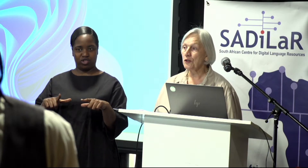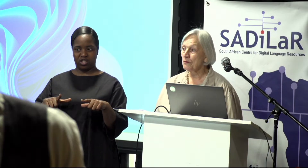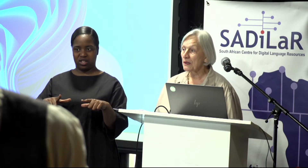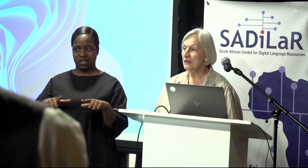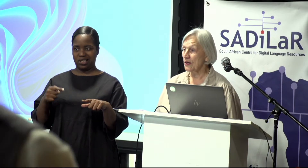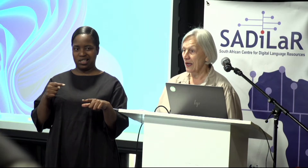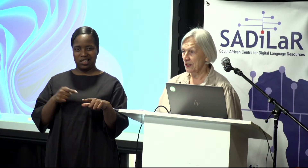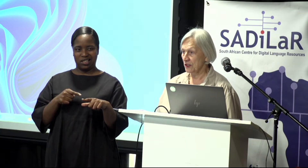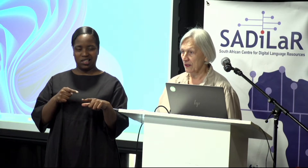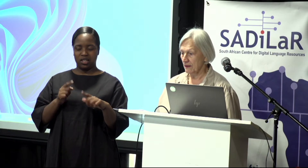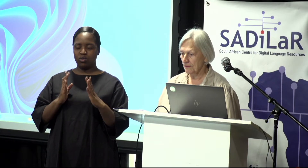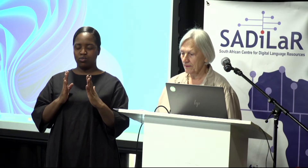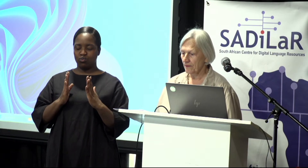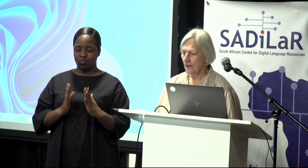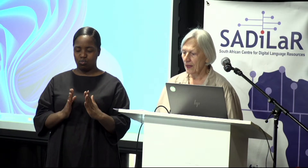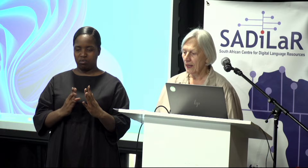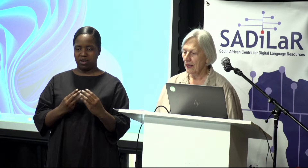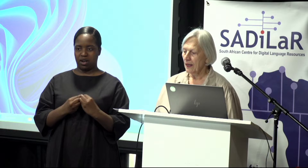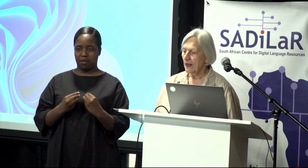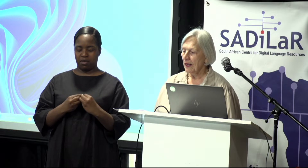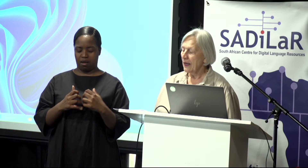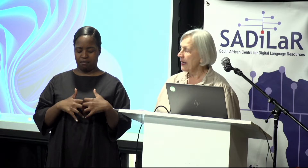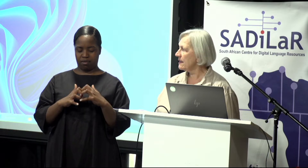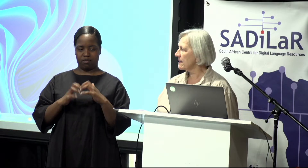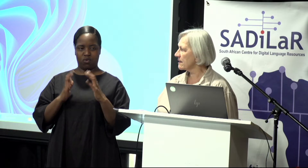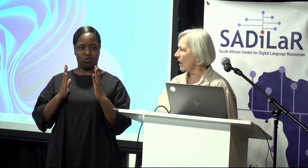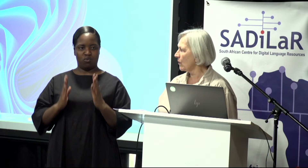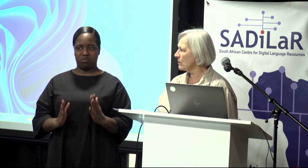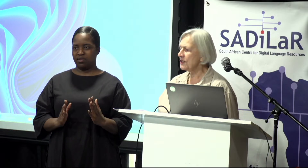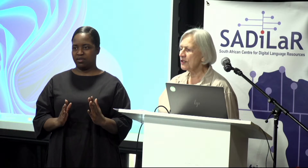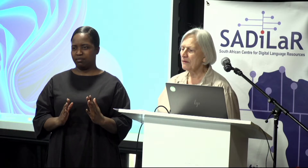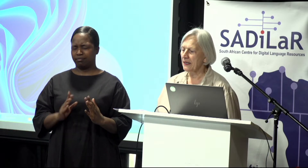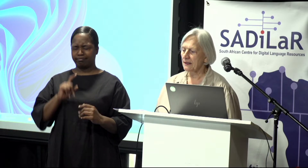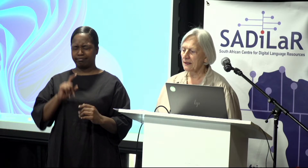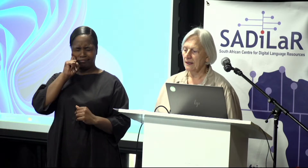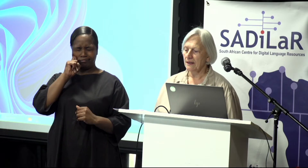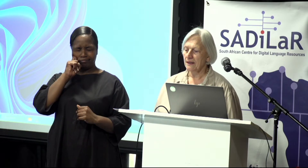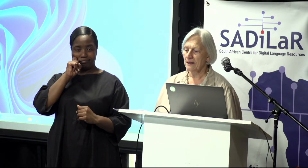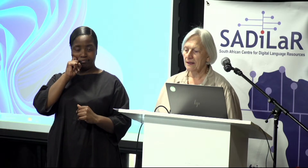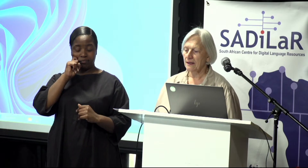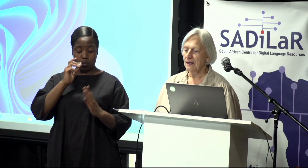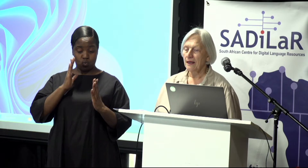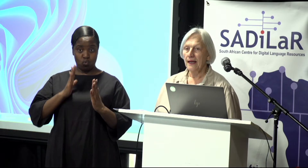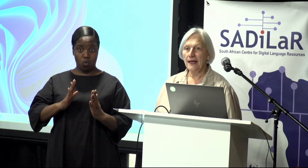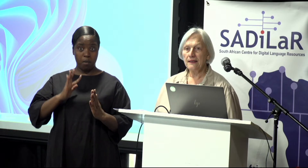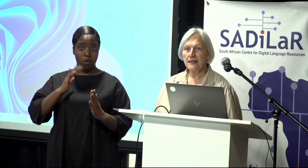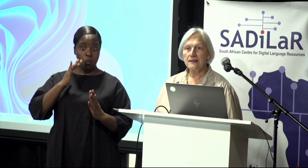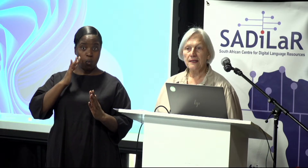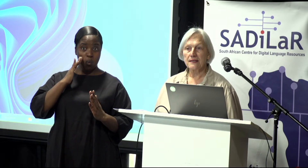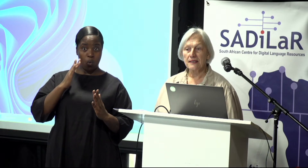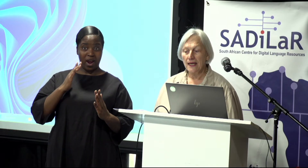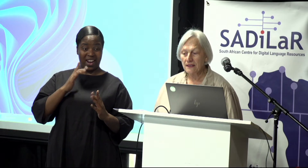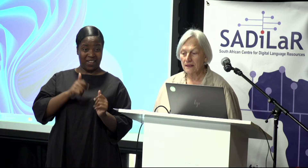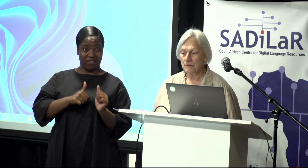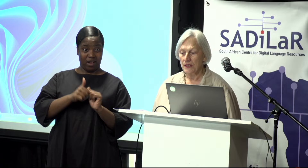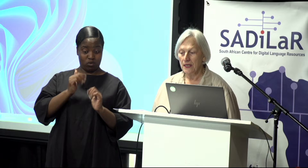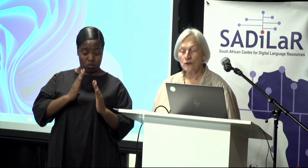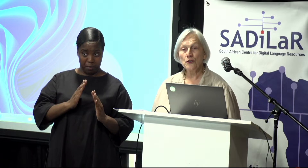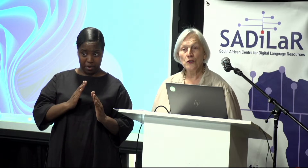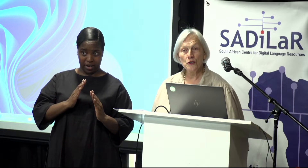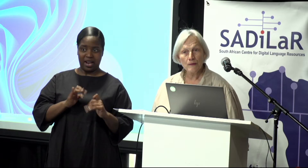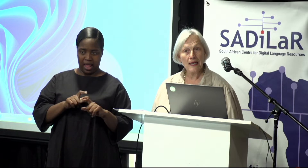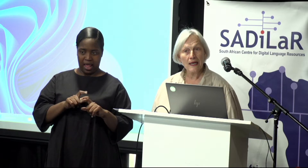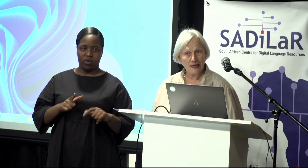profoundly a human creation. It is as old as humanity, and it is a testimony to